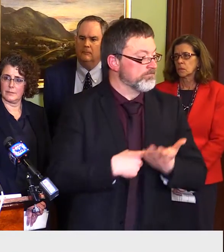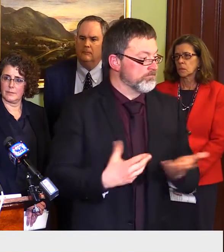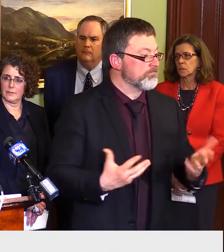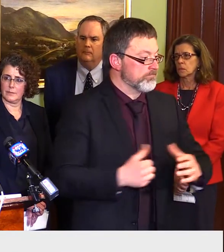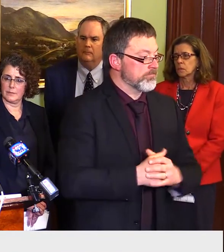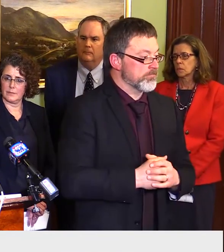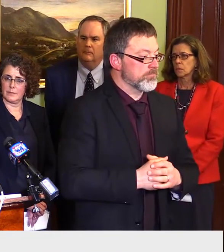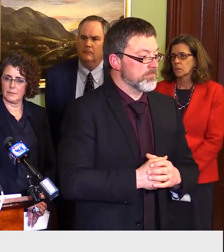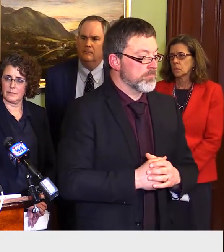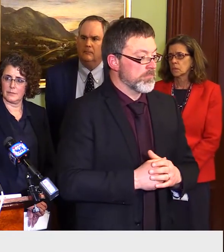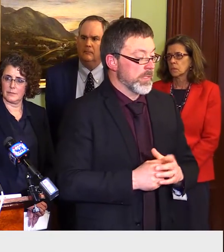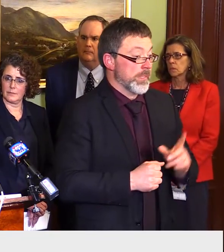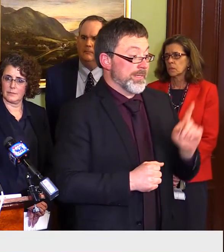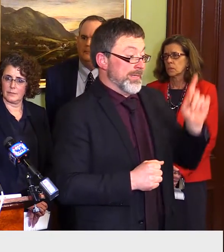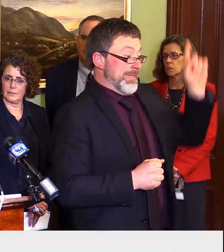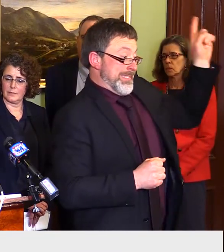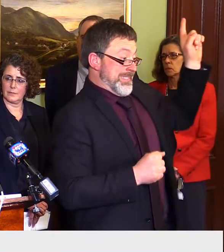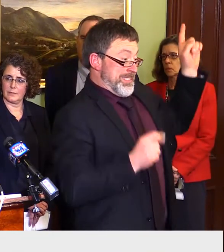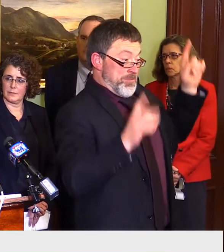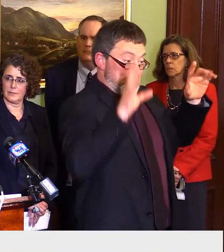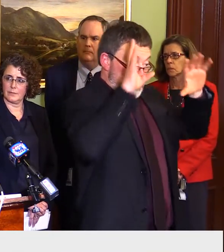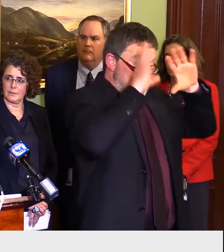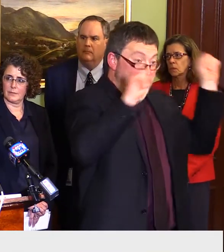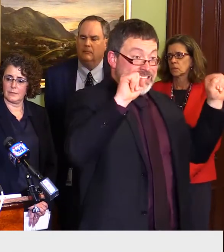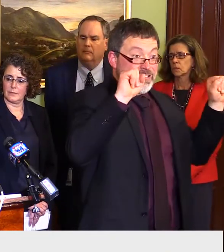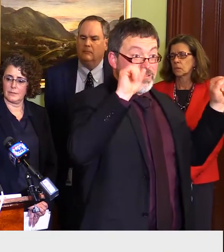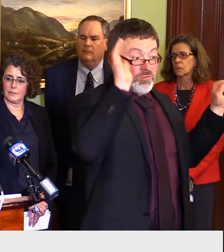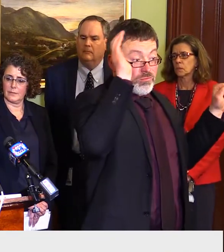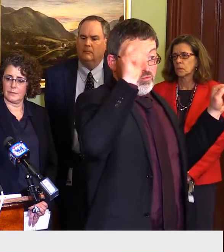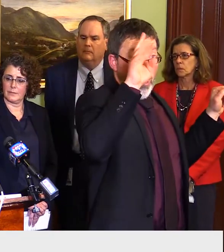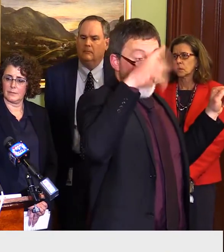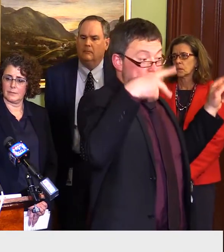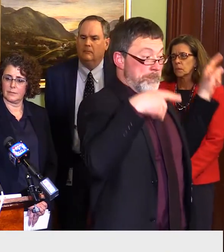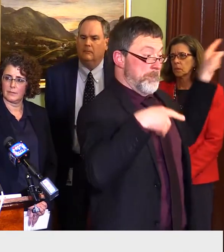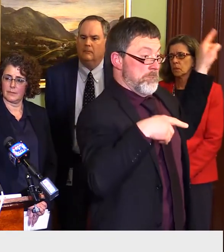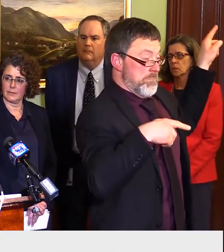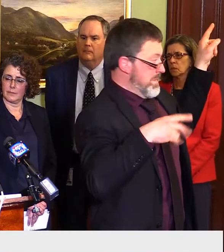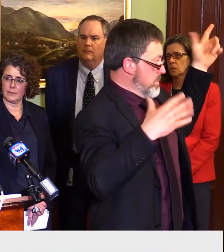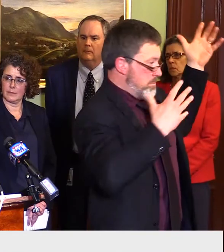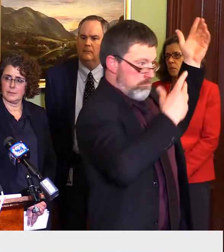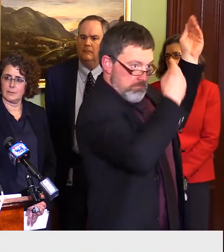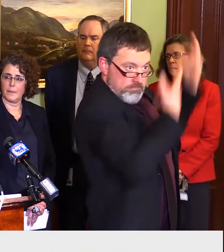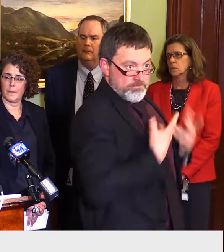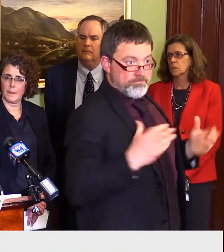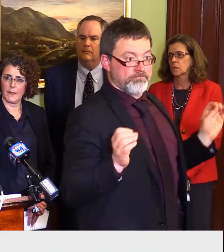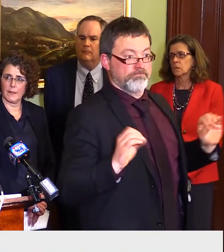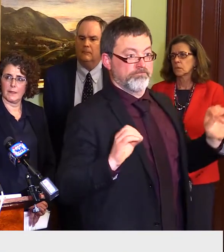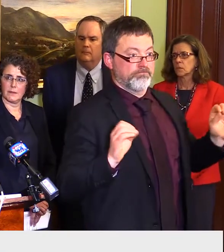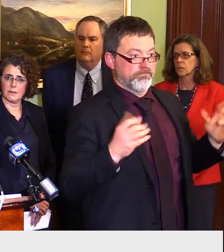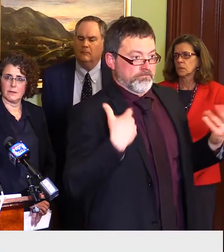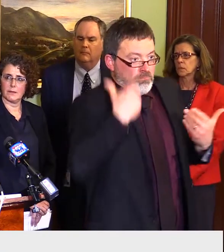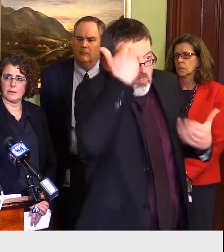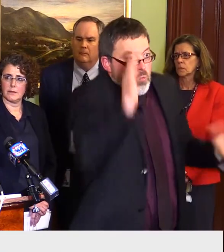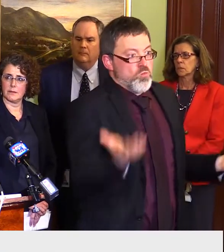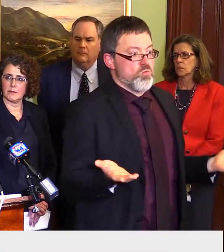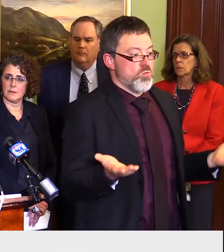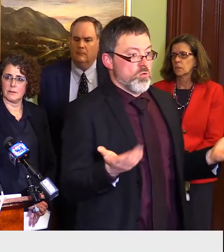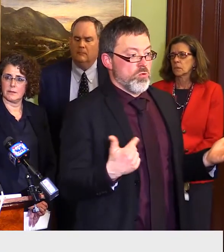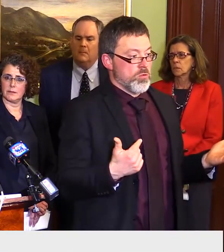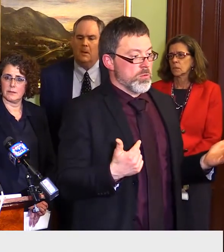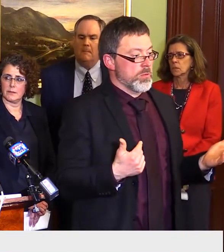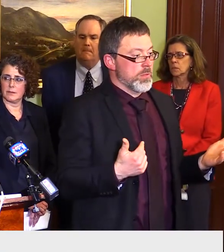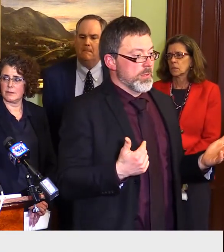3 or 4 o'clock, but that's all I know about it. I will say I've been in contact with Congressman Welch. He had hoped to be here